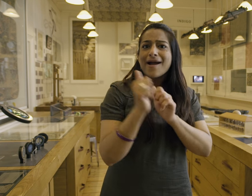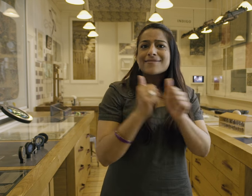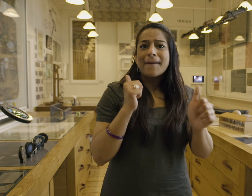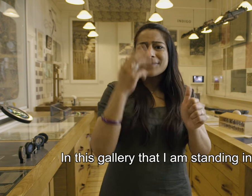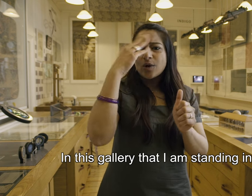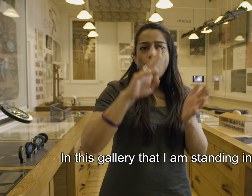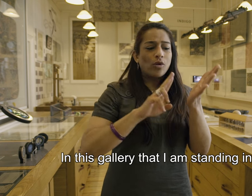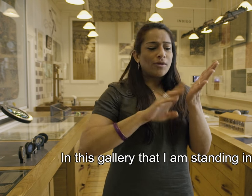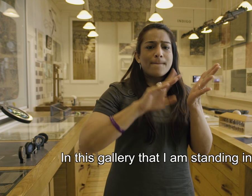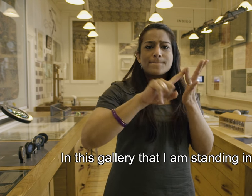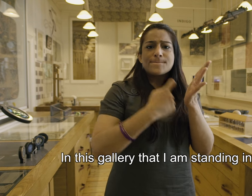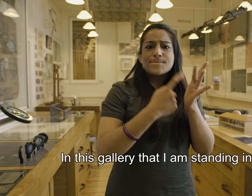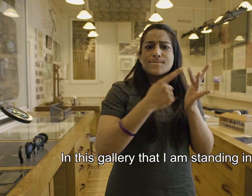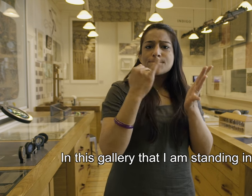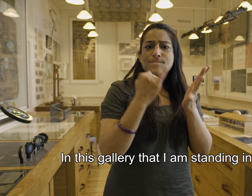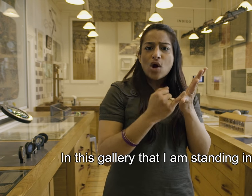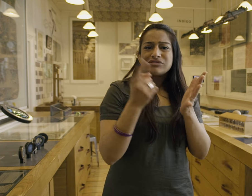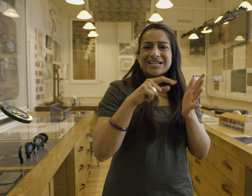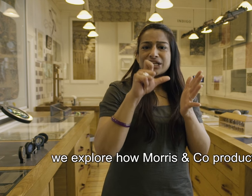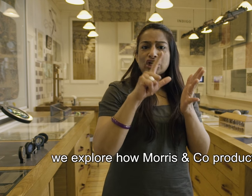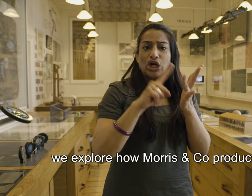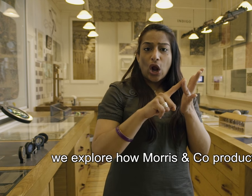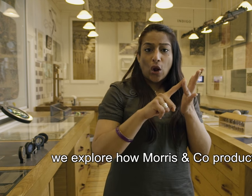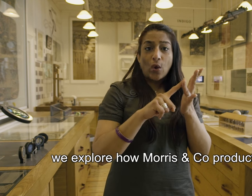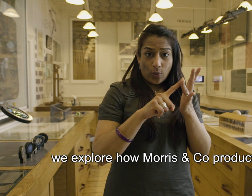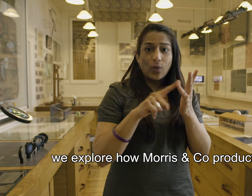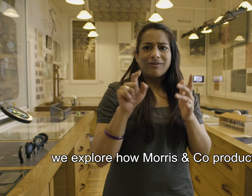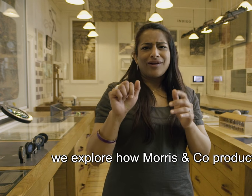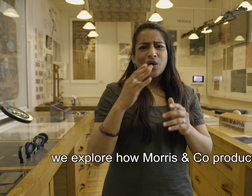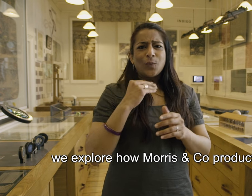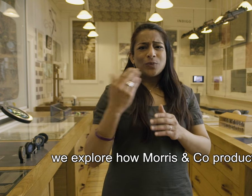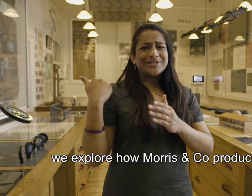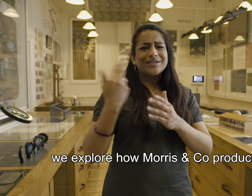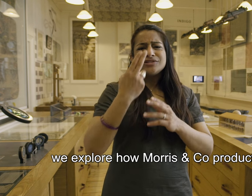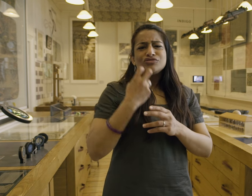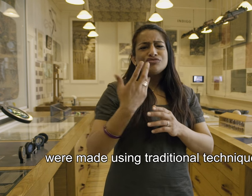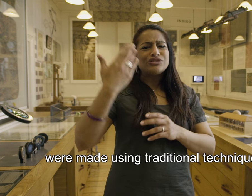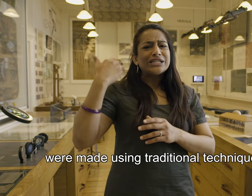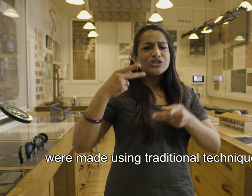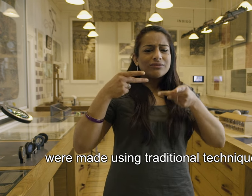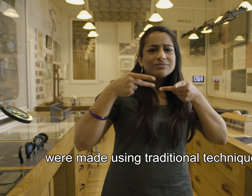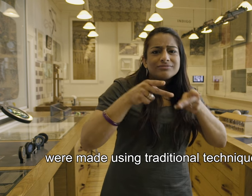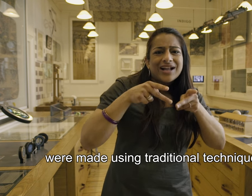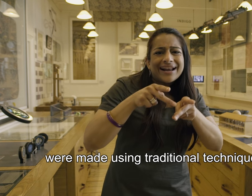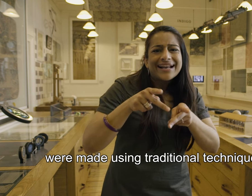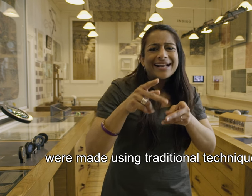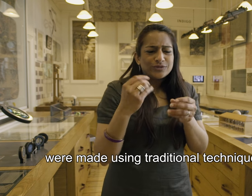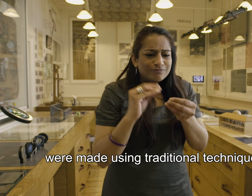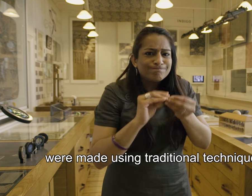in this gallery that I'm standing in we explore how Morris and Co products were made using traditional techniques